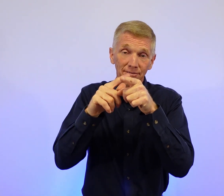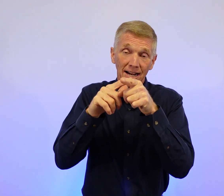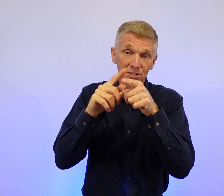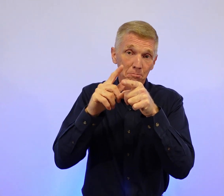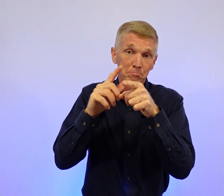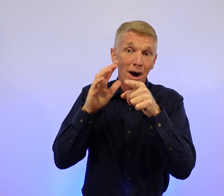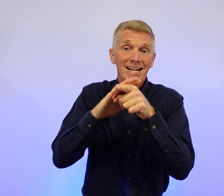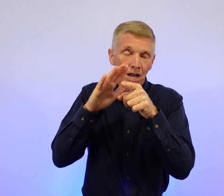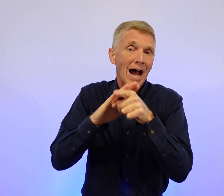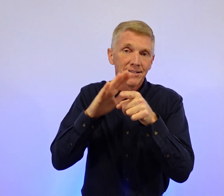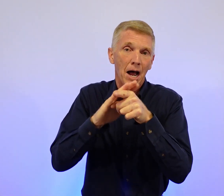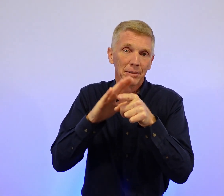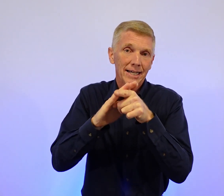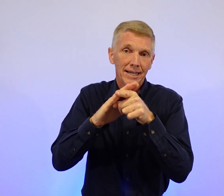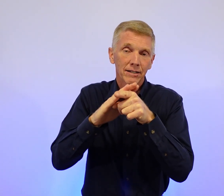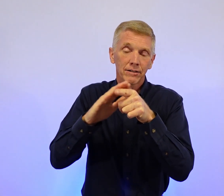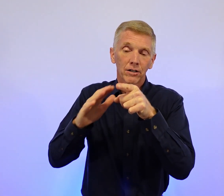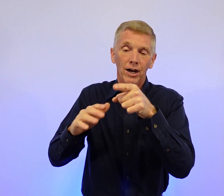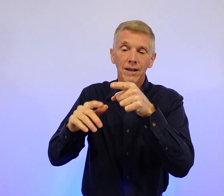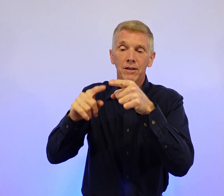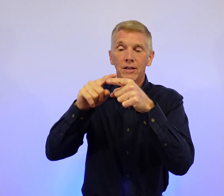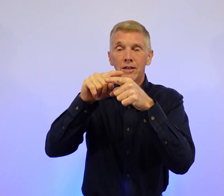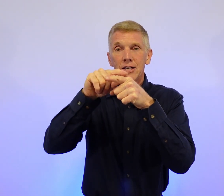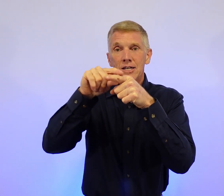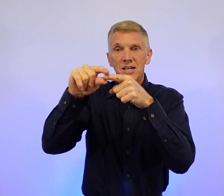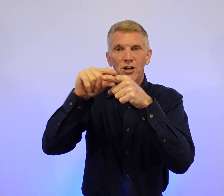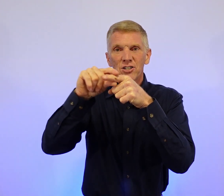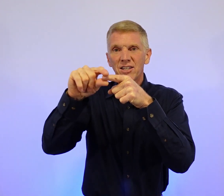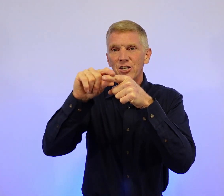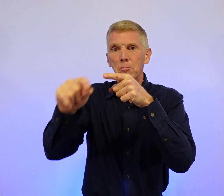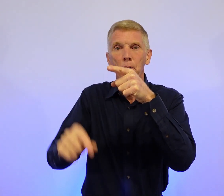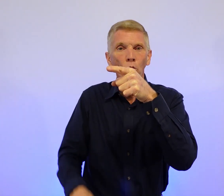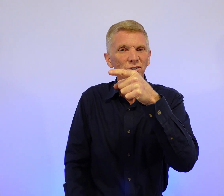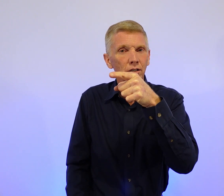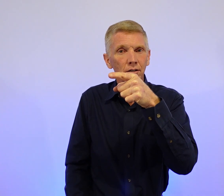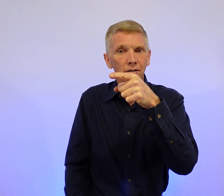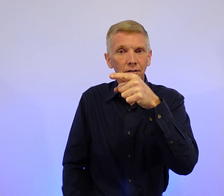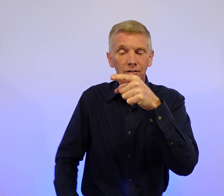hand is my non-dominant hand, right? Here's this bolt.